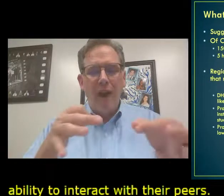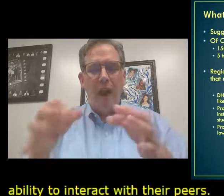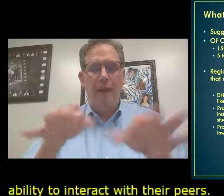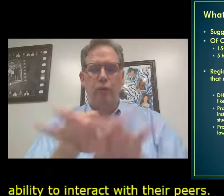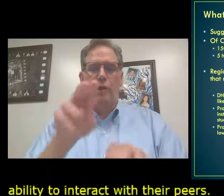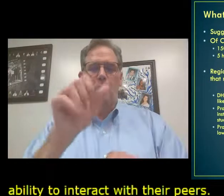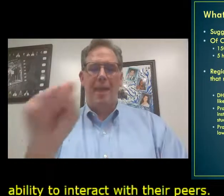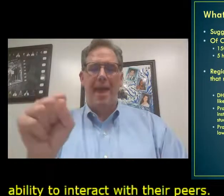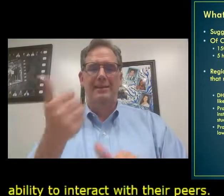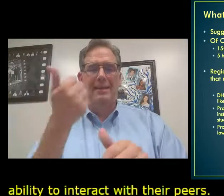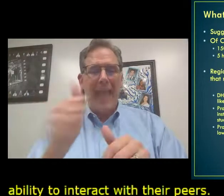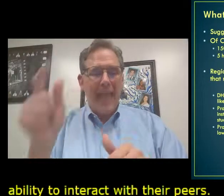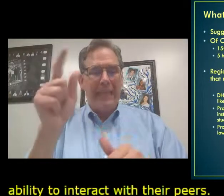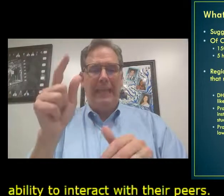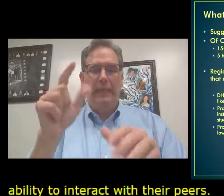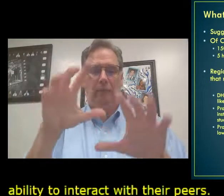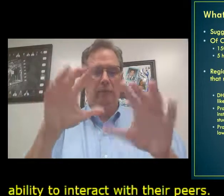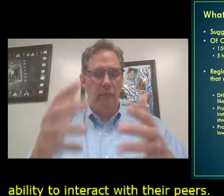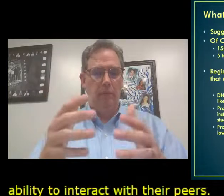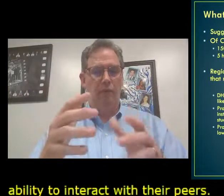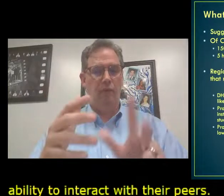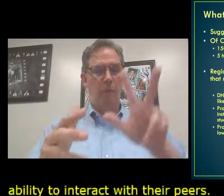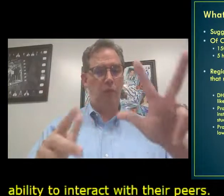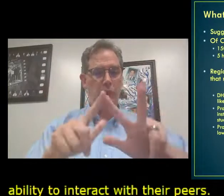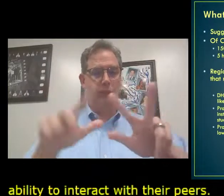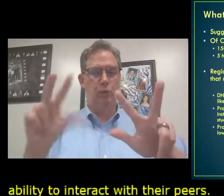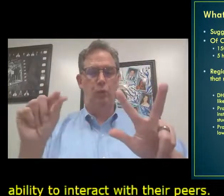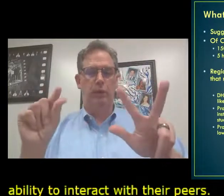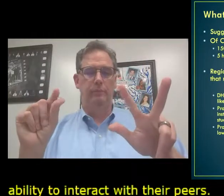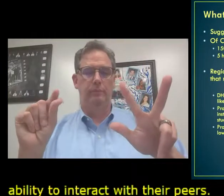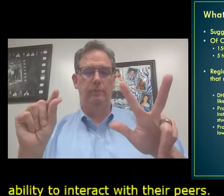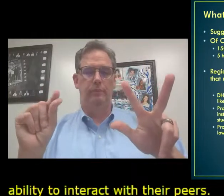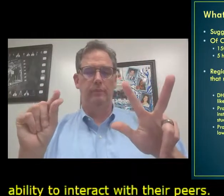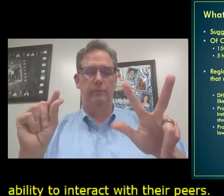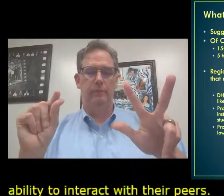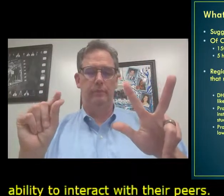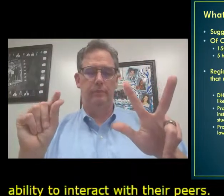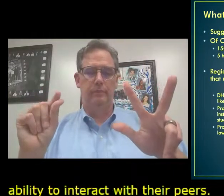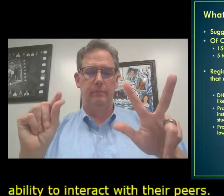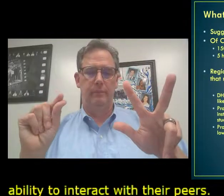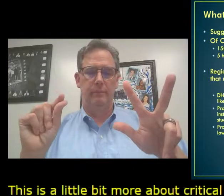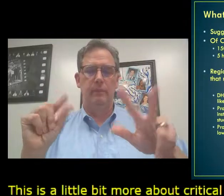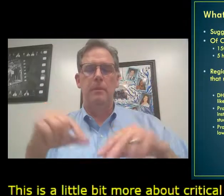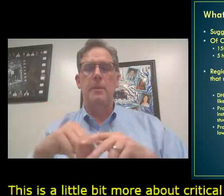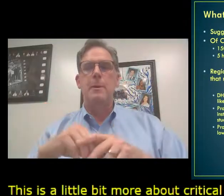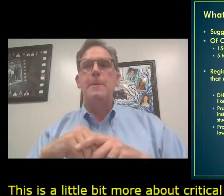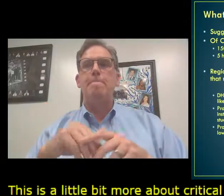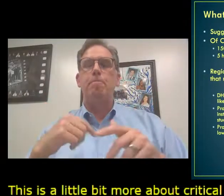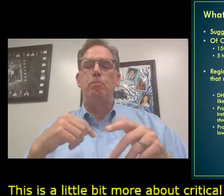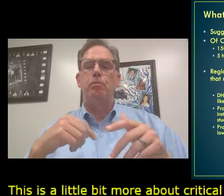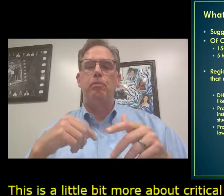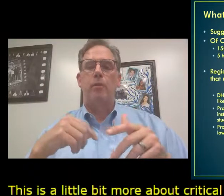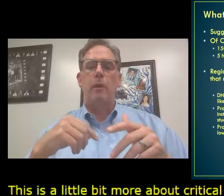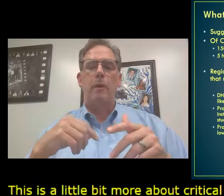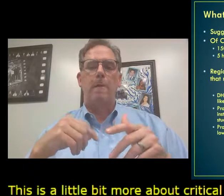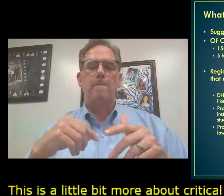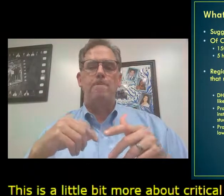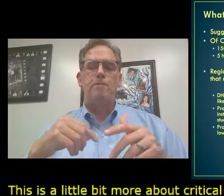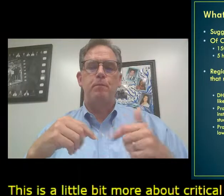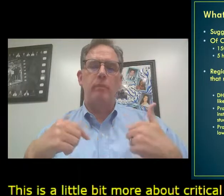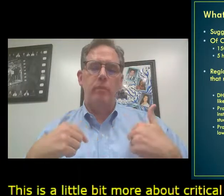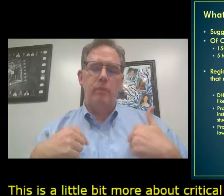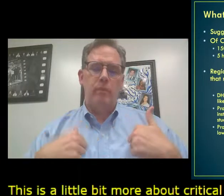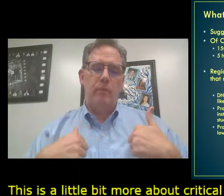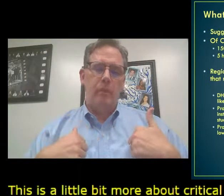analysis that I referred to, they describe critical mass as between 3 to